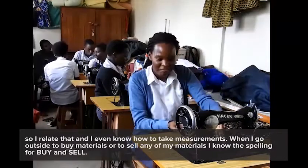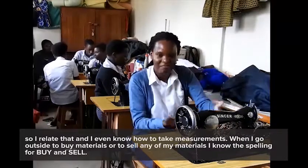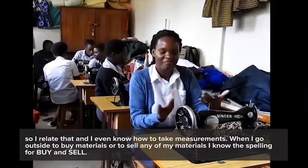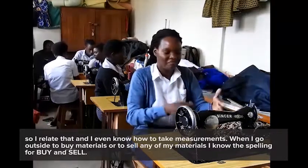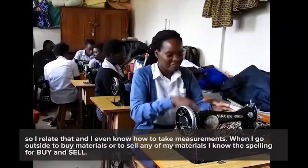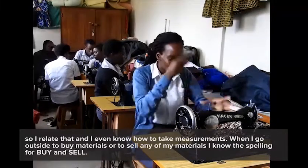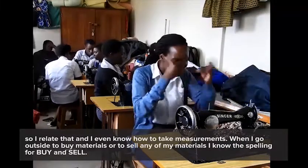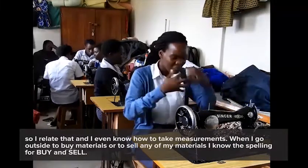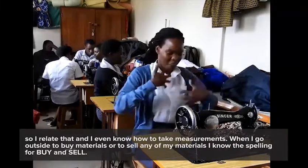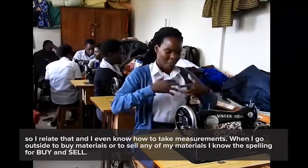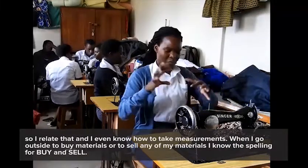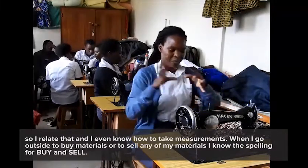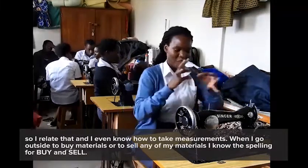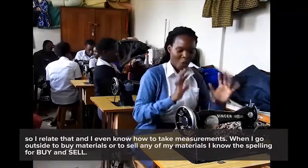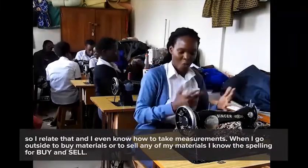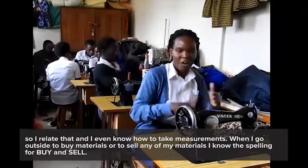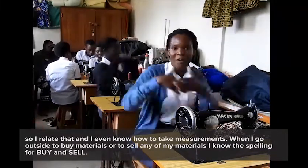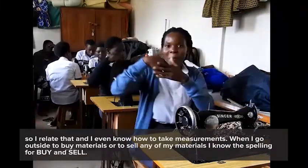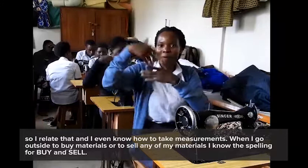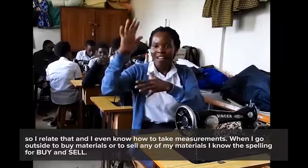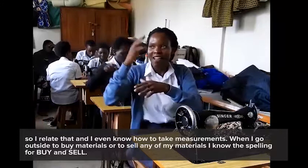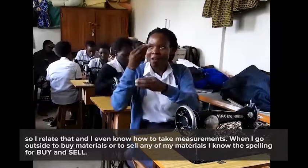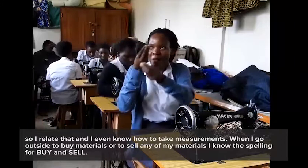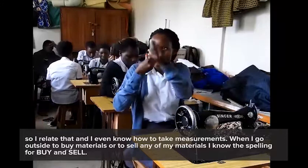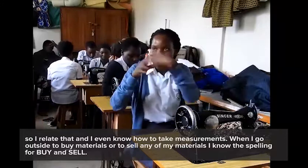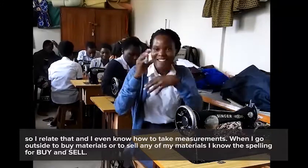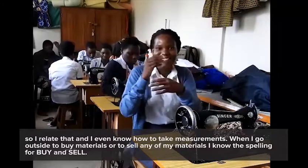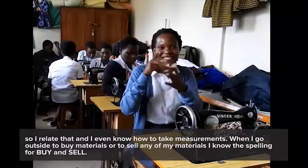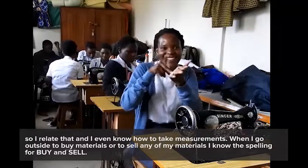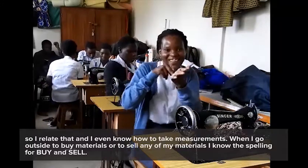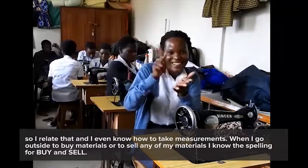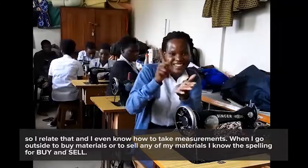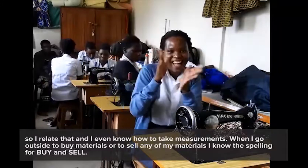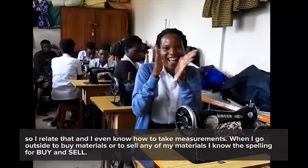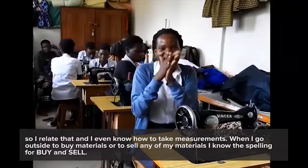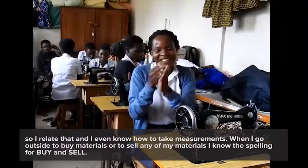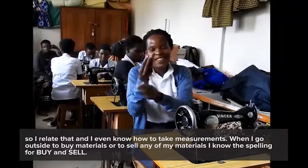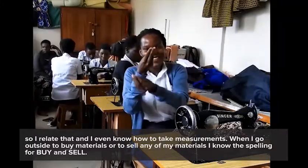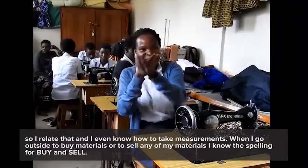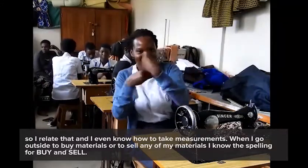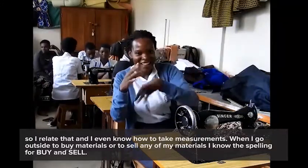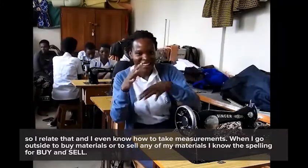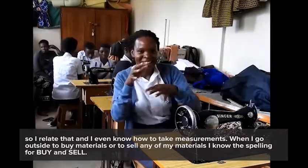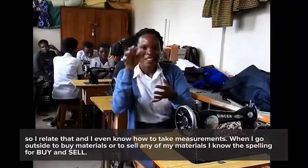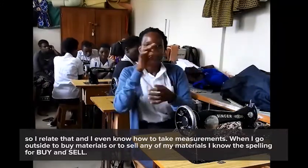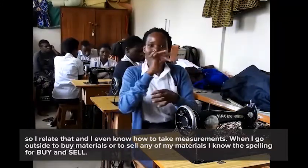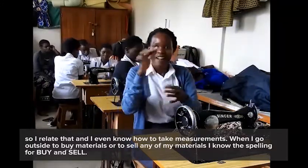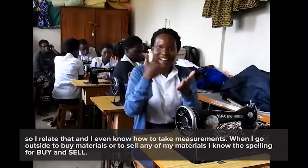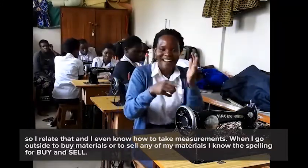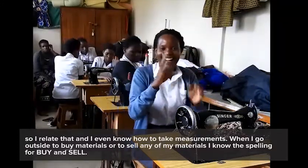measurements. When I go outside to buy materials or to sell any of my materials, I